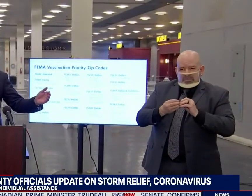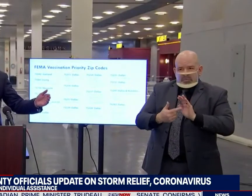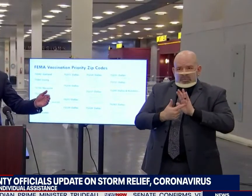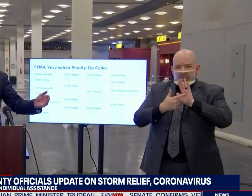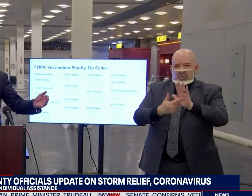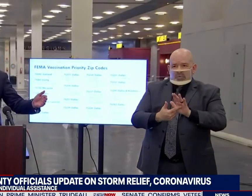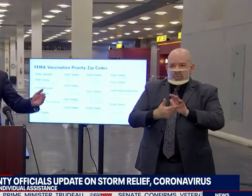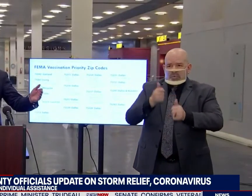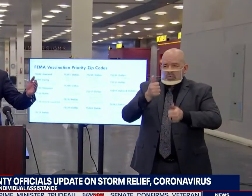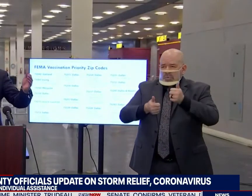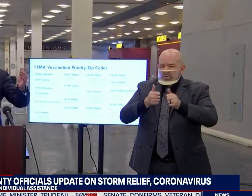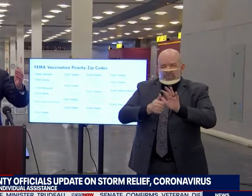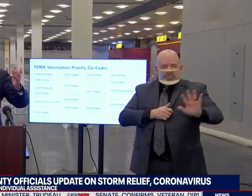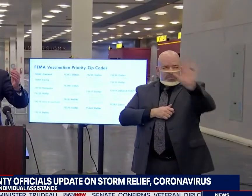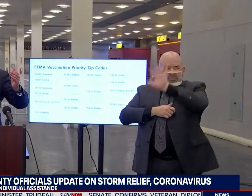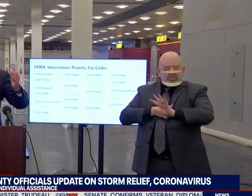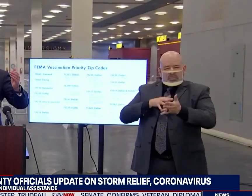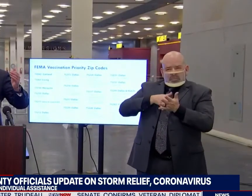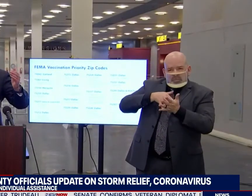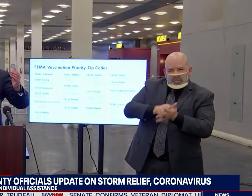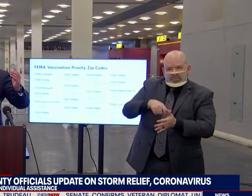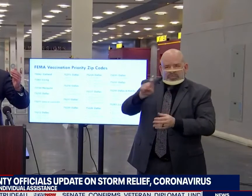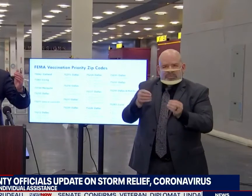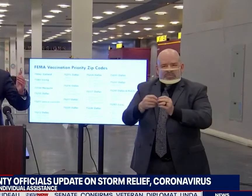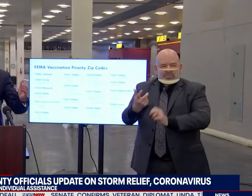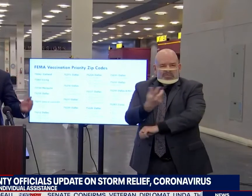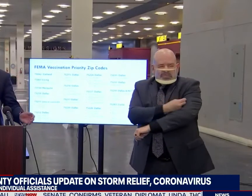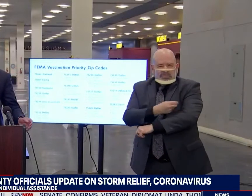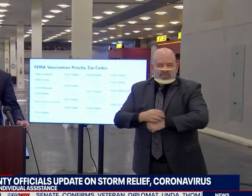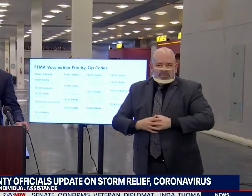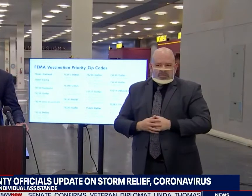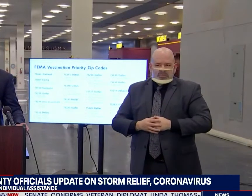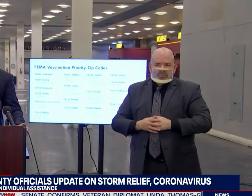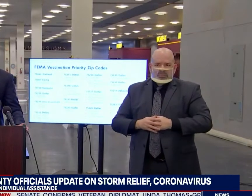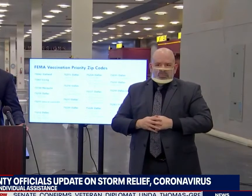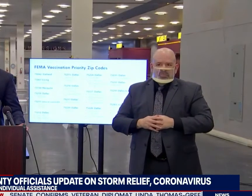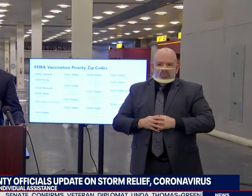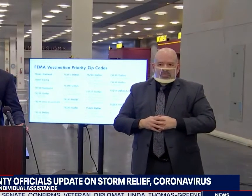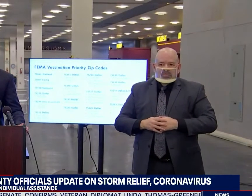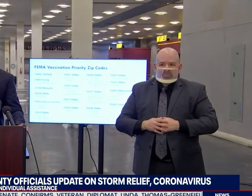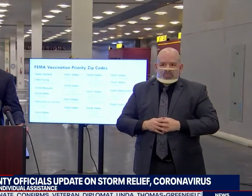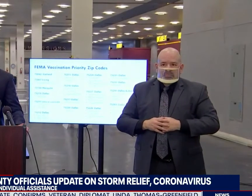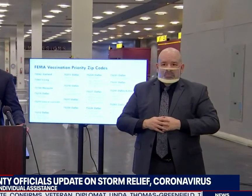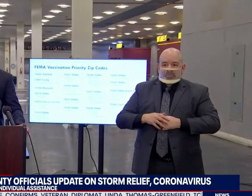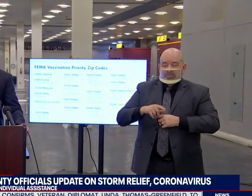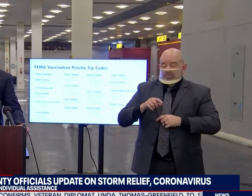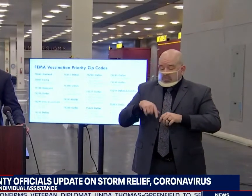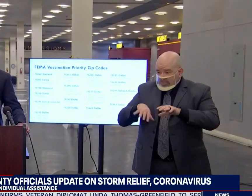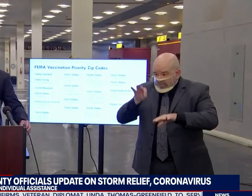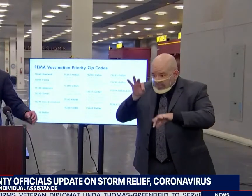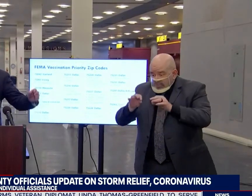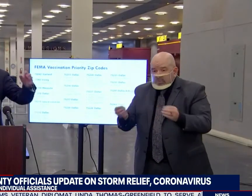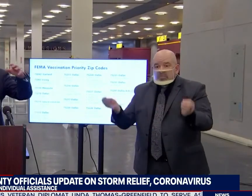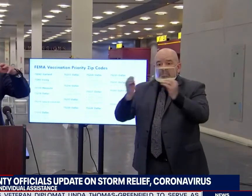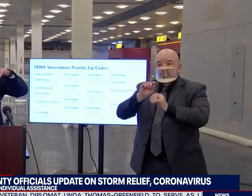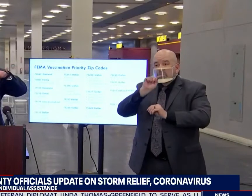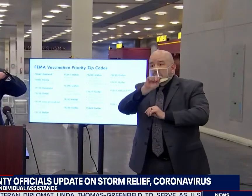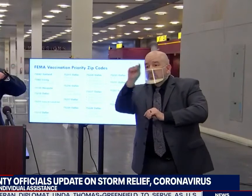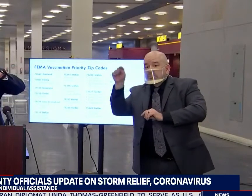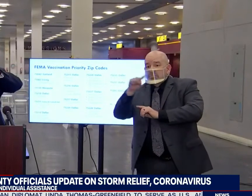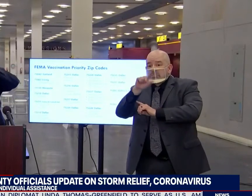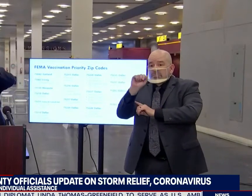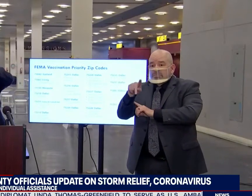people from the 17 zip codes that uh qualify, then the Fed, then we will look at census tracks